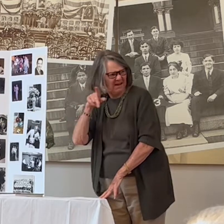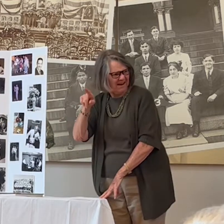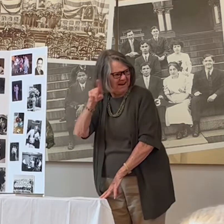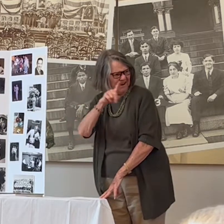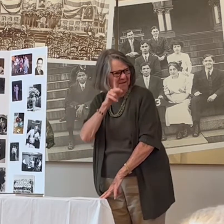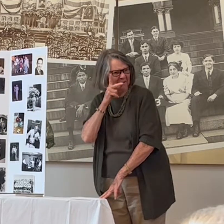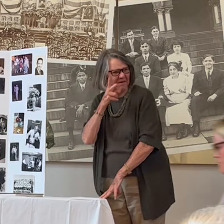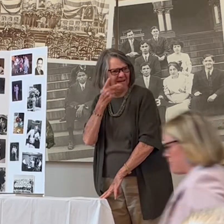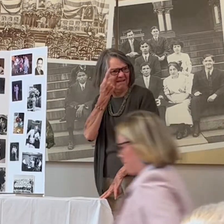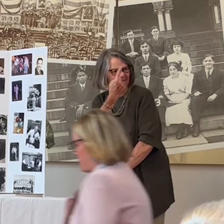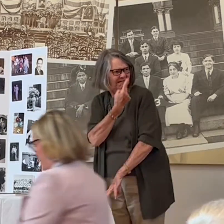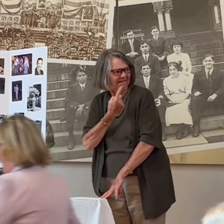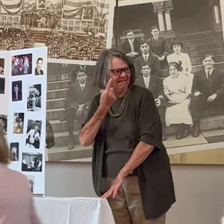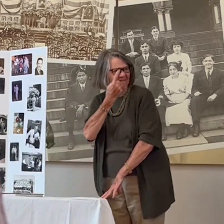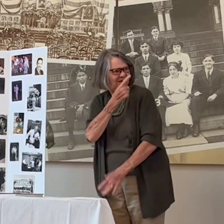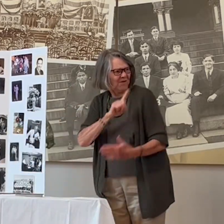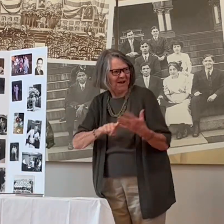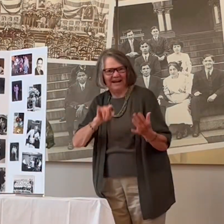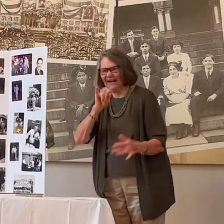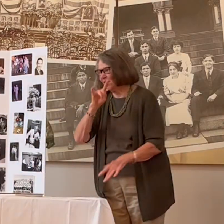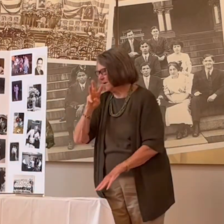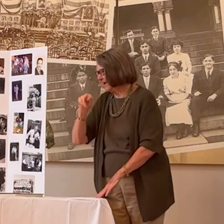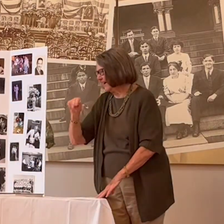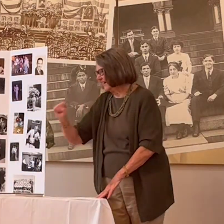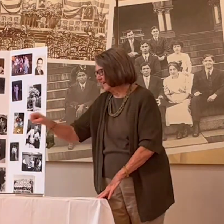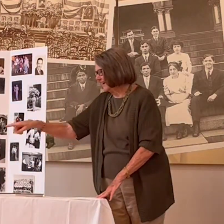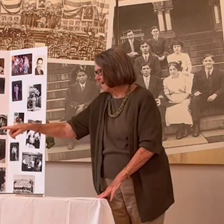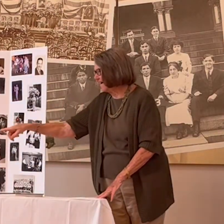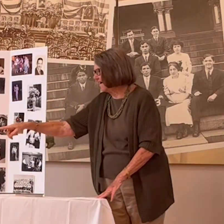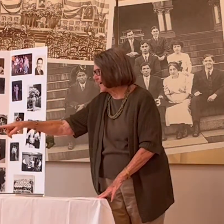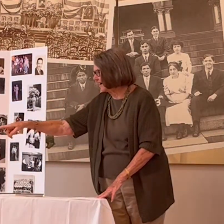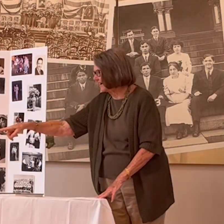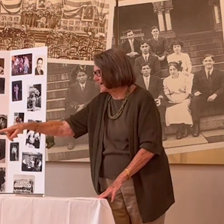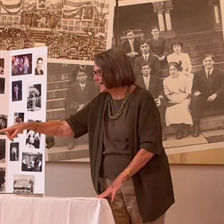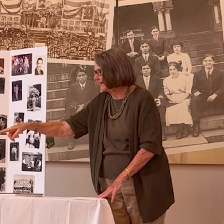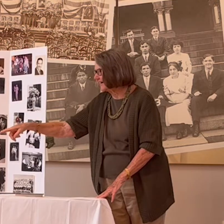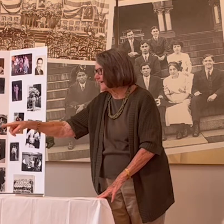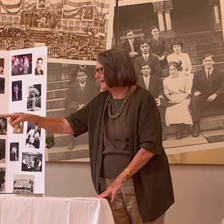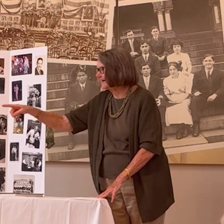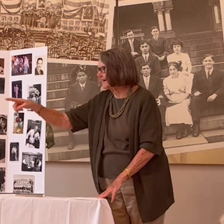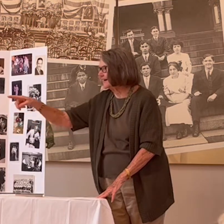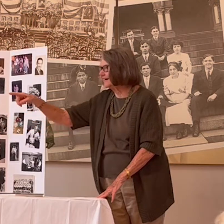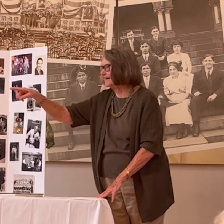table. I'm sure some of you are kind of wondering what this is all about.